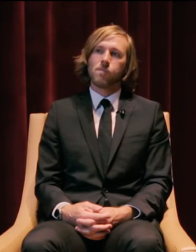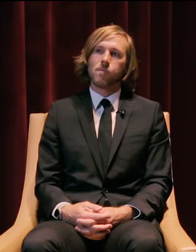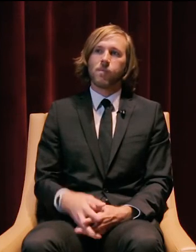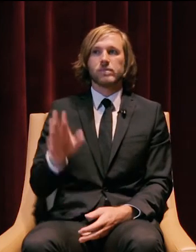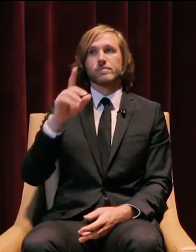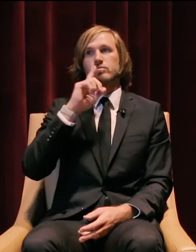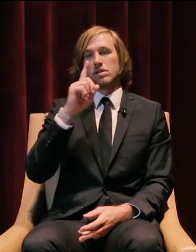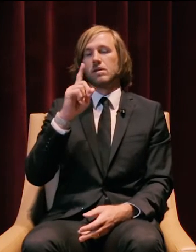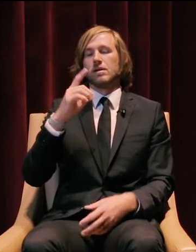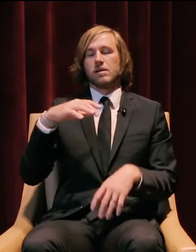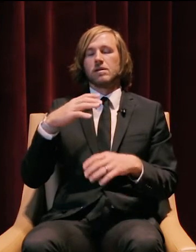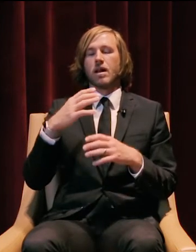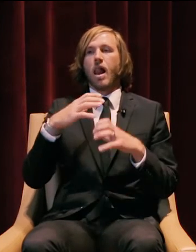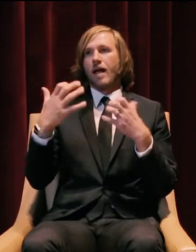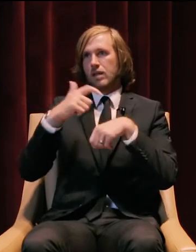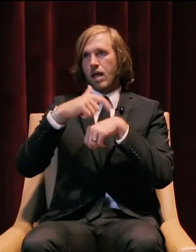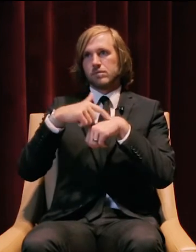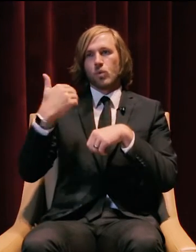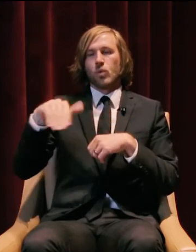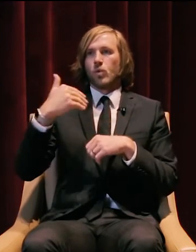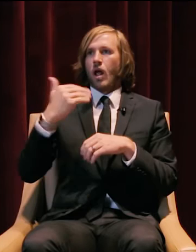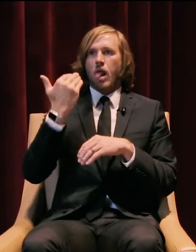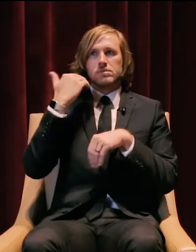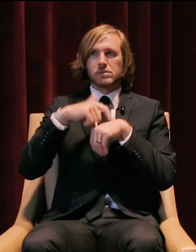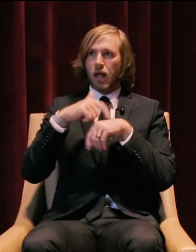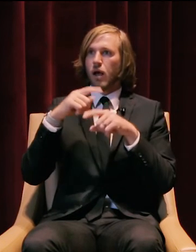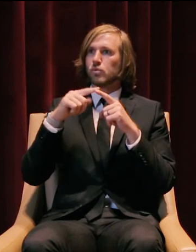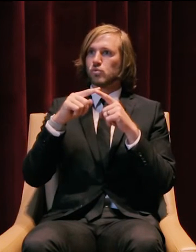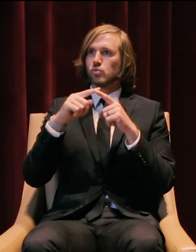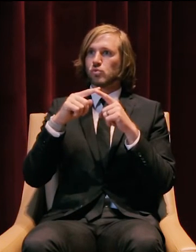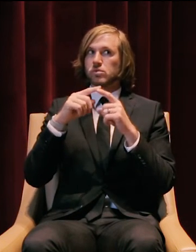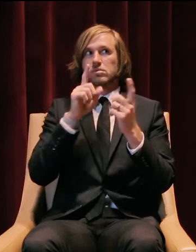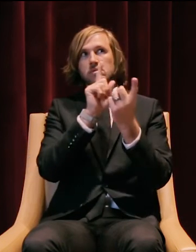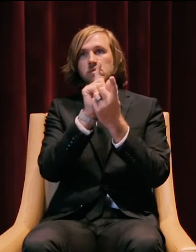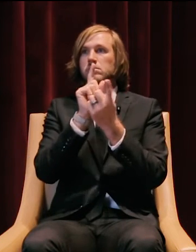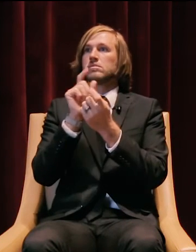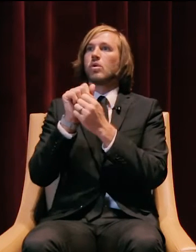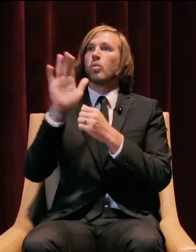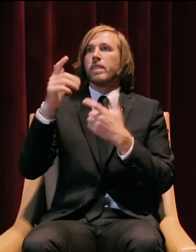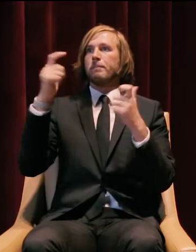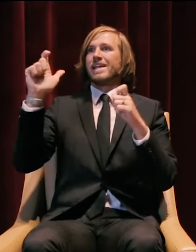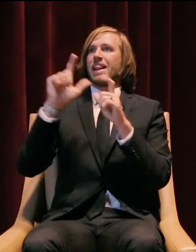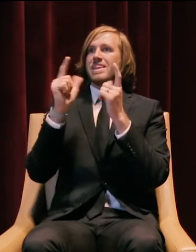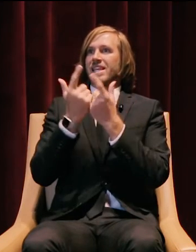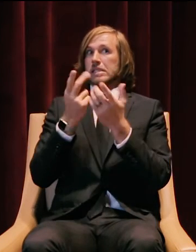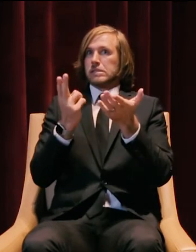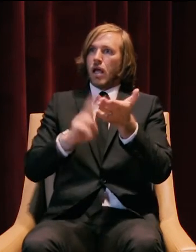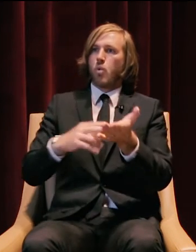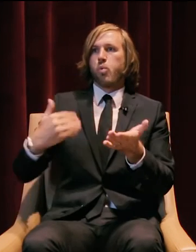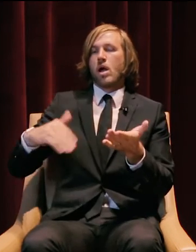Well, it takes a lot of time. It takes a lot of time to deal with these major leagues to sign a contract.